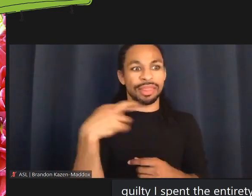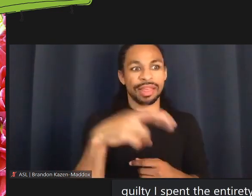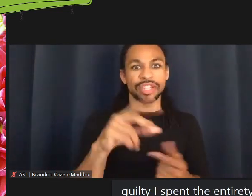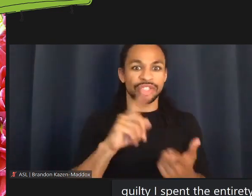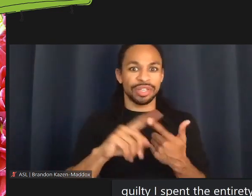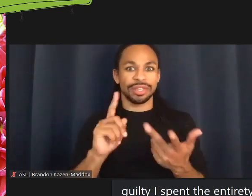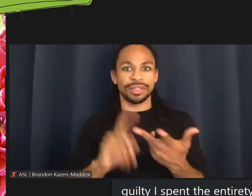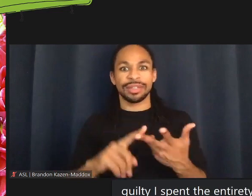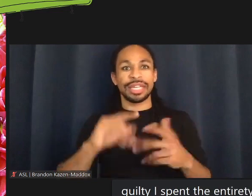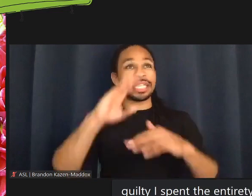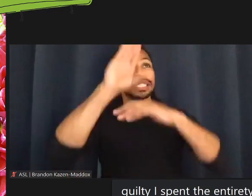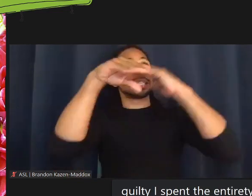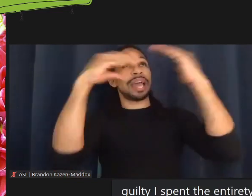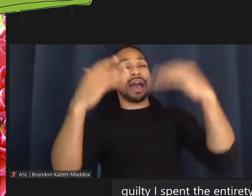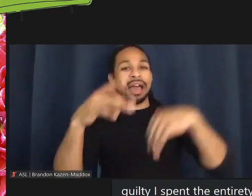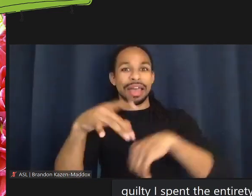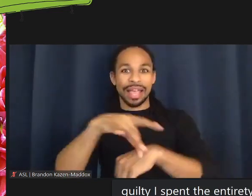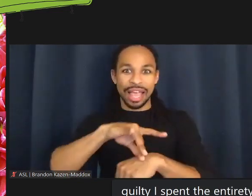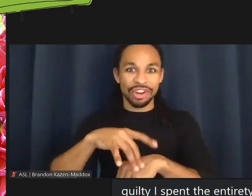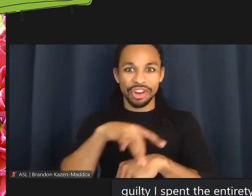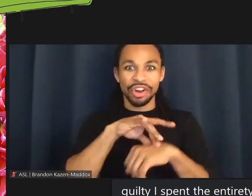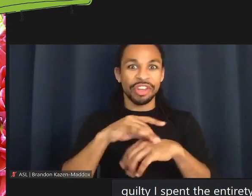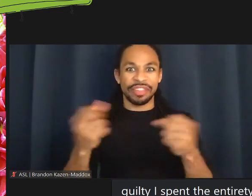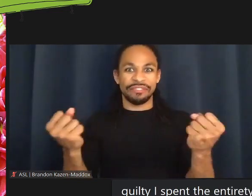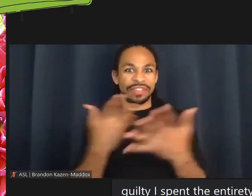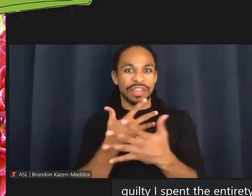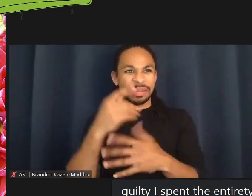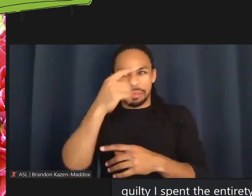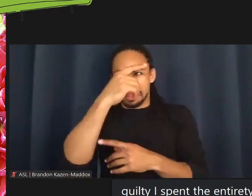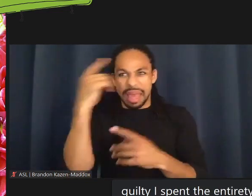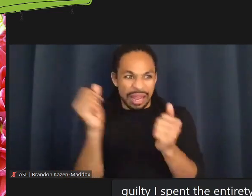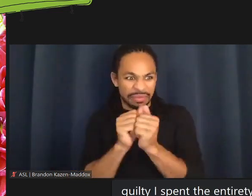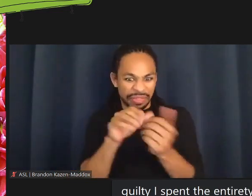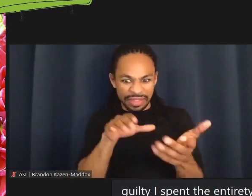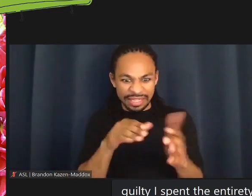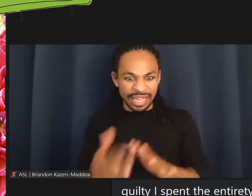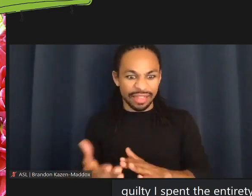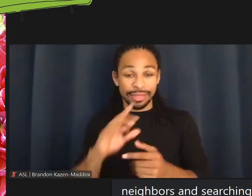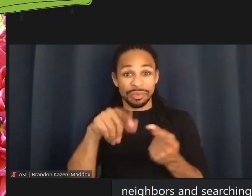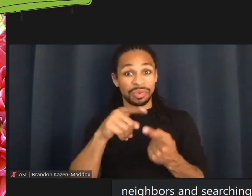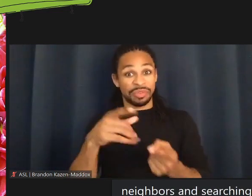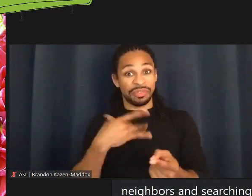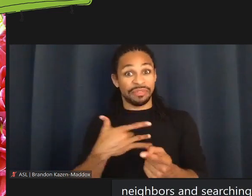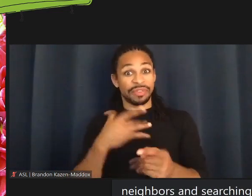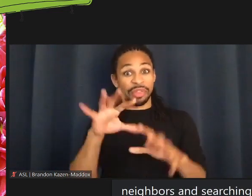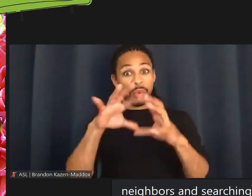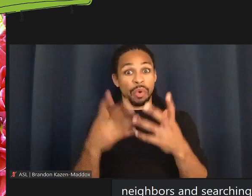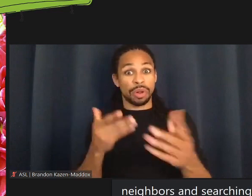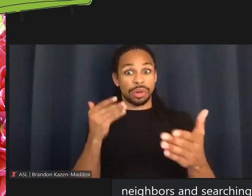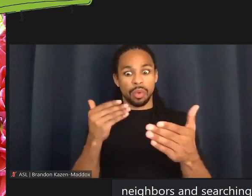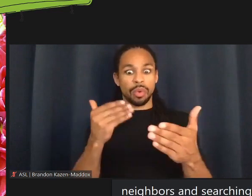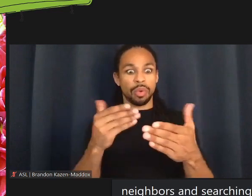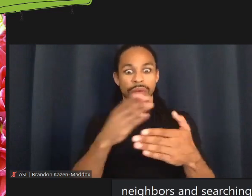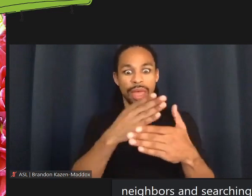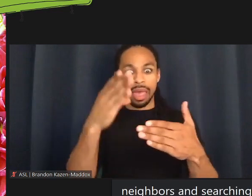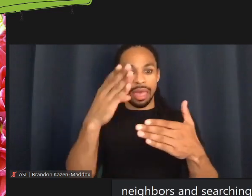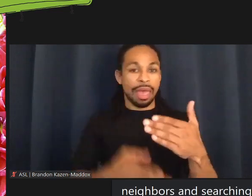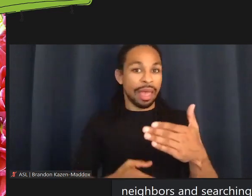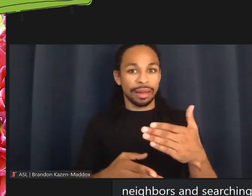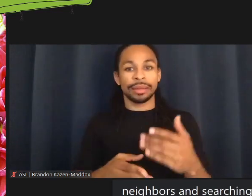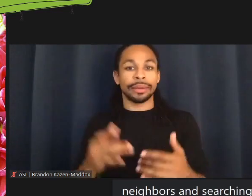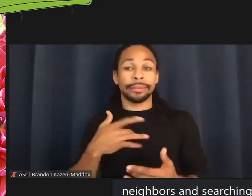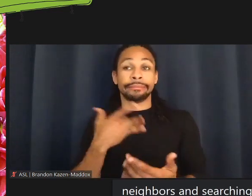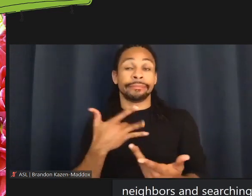and earth alike seared black with death. When you believe the world is always inching toward oblivion, it's nearly impossible to get too riled up